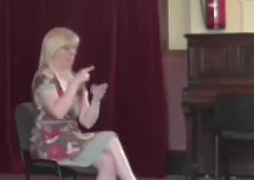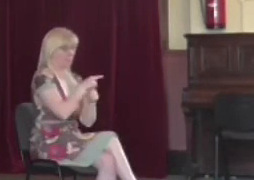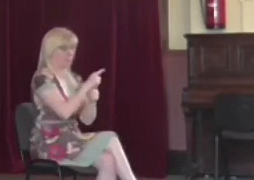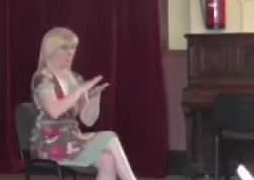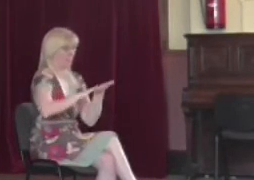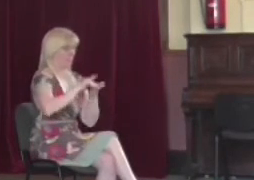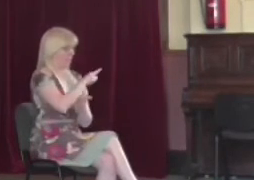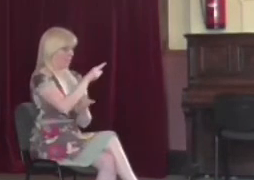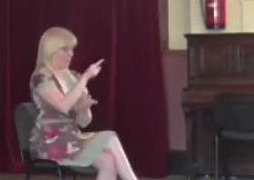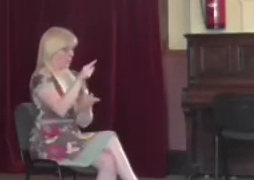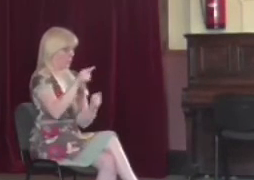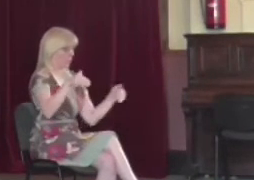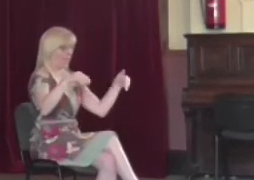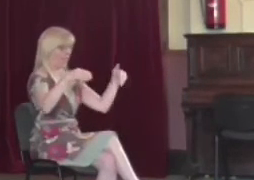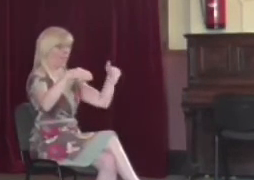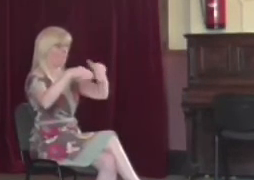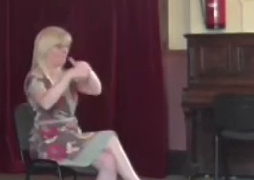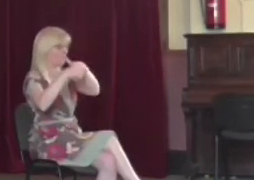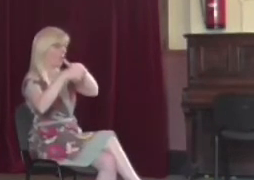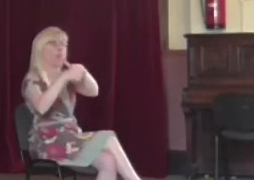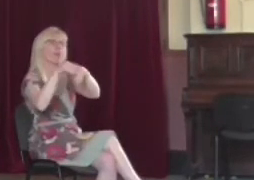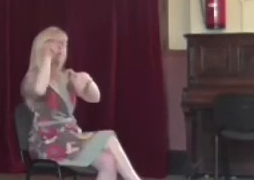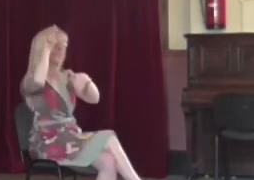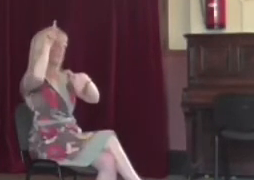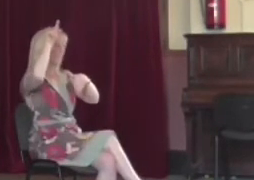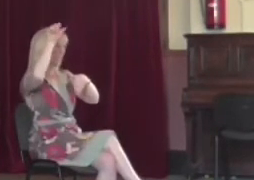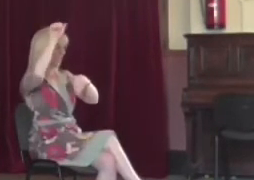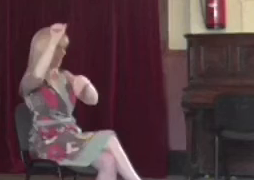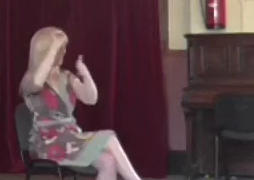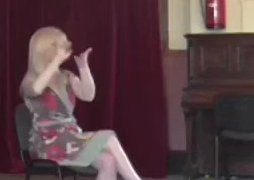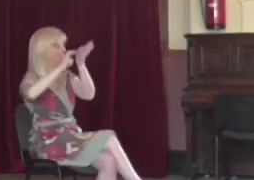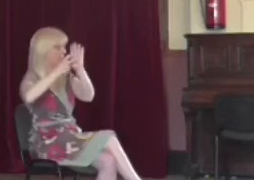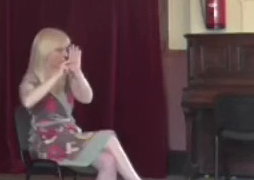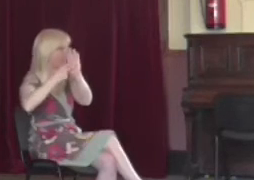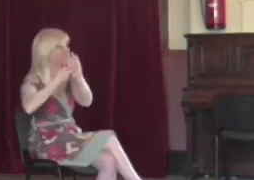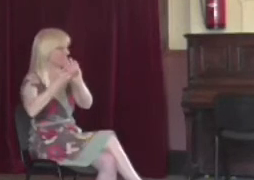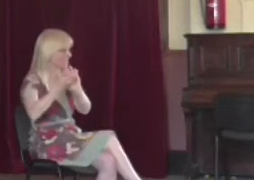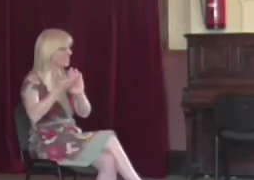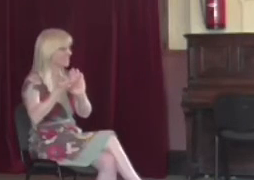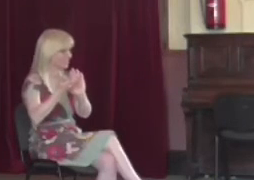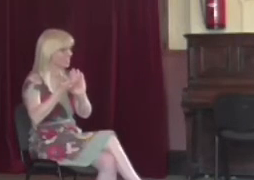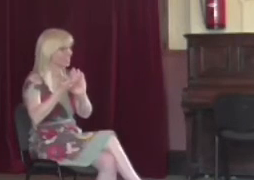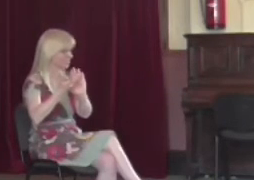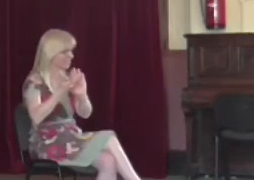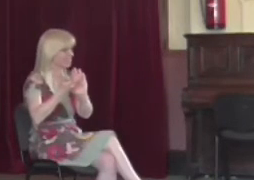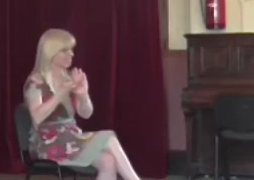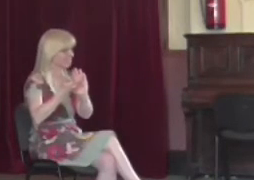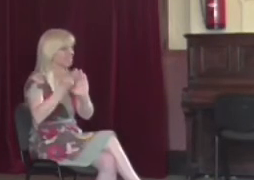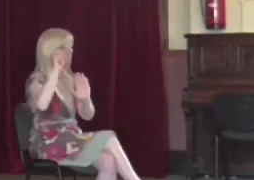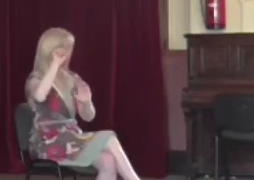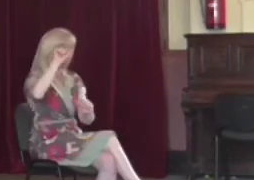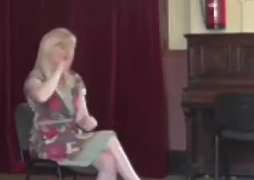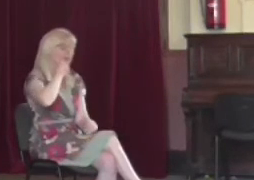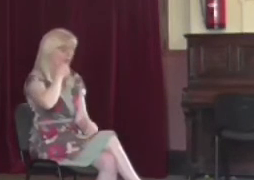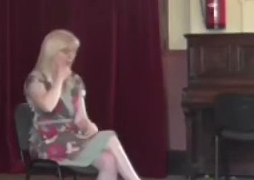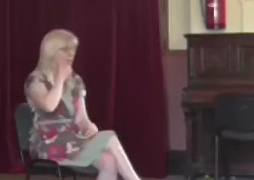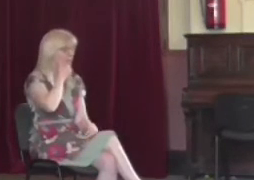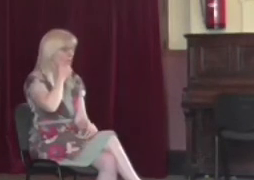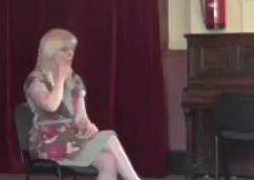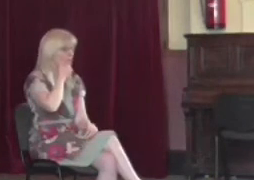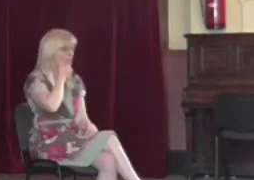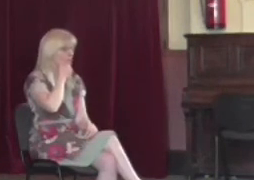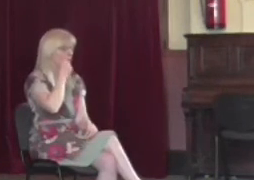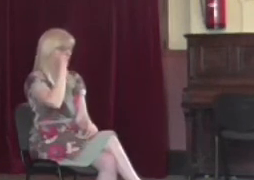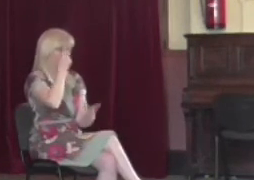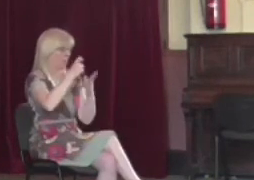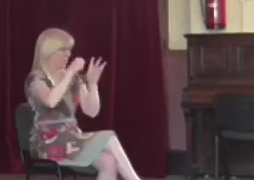that God is going, he's going to be with God in heaven. He just knows it. He just knows it. And you have that